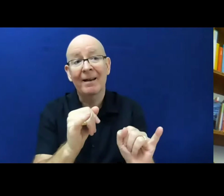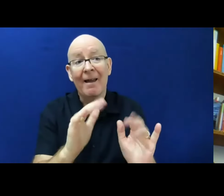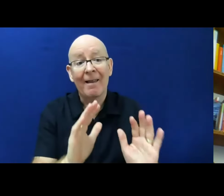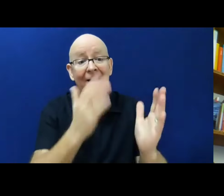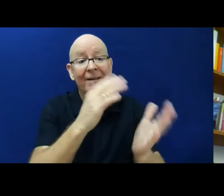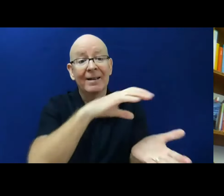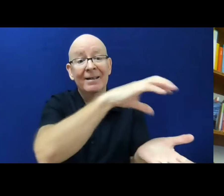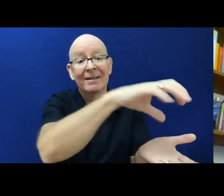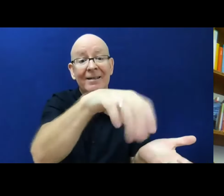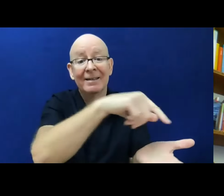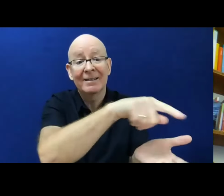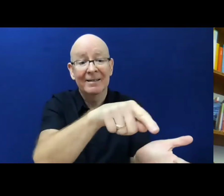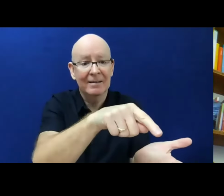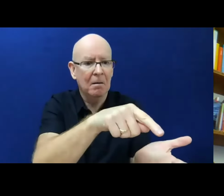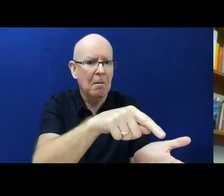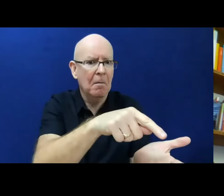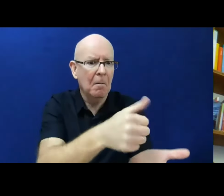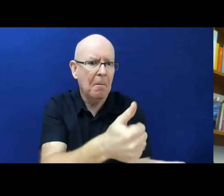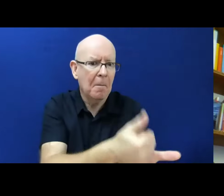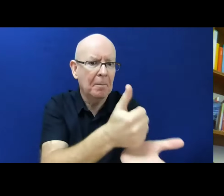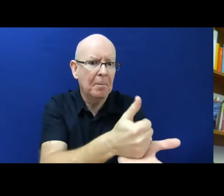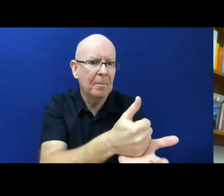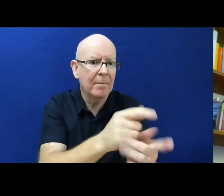research implications and